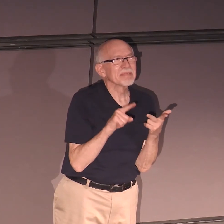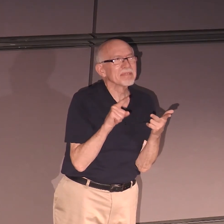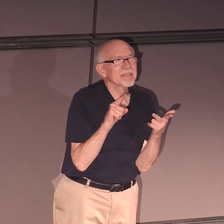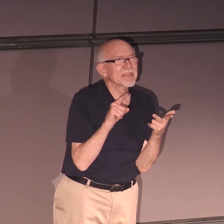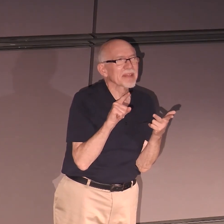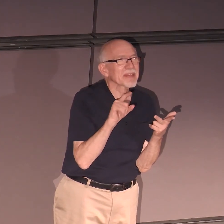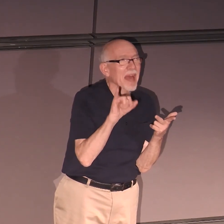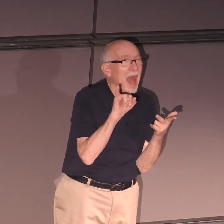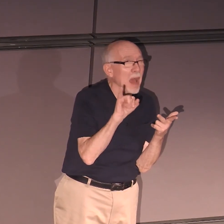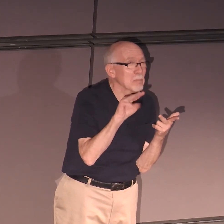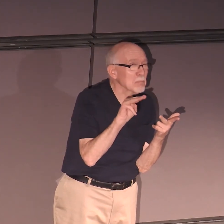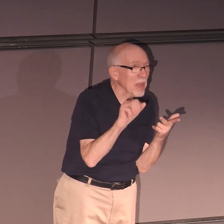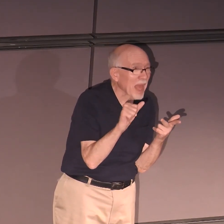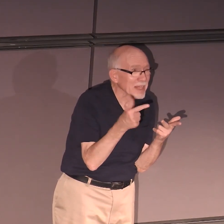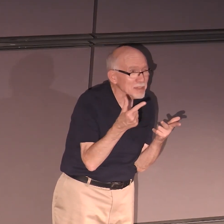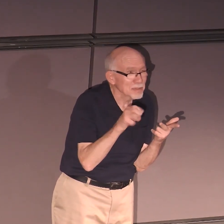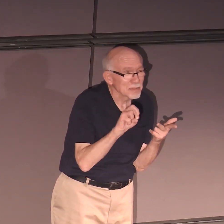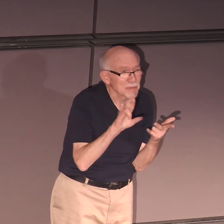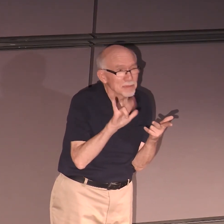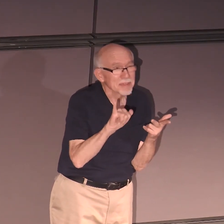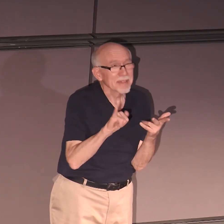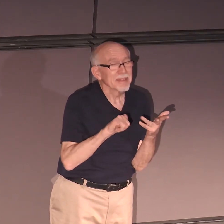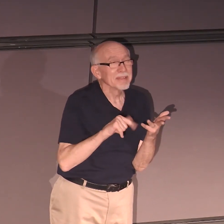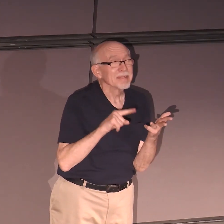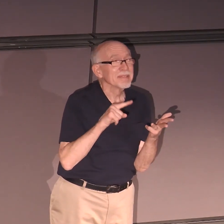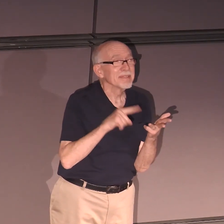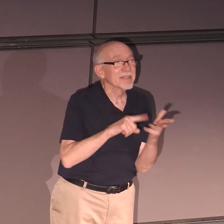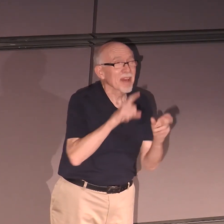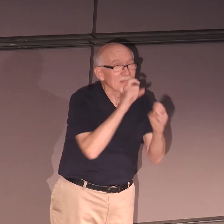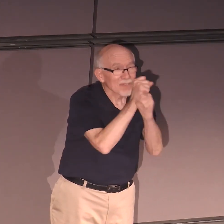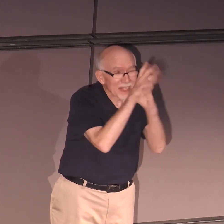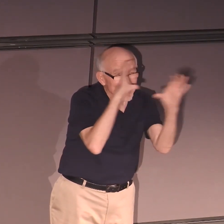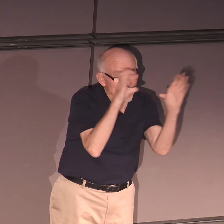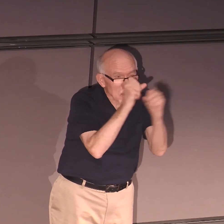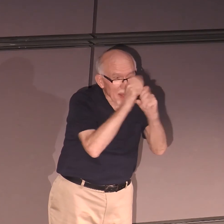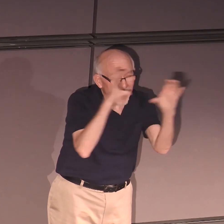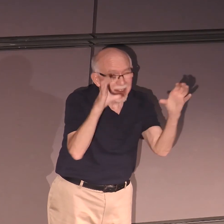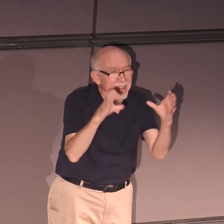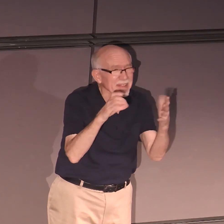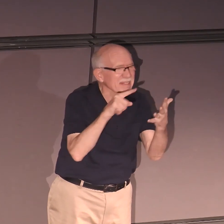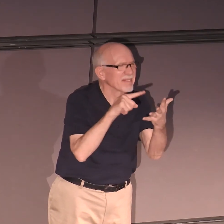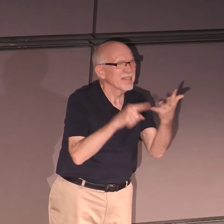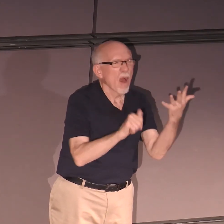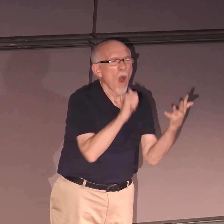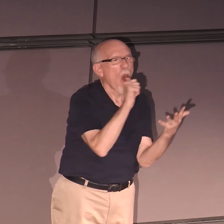repetition of different aspects of signs, repetition of imagery.